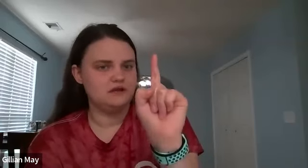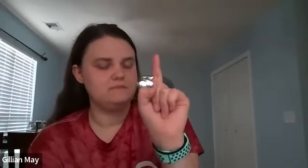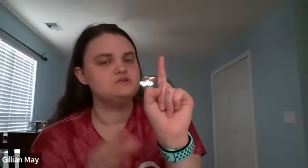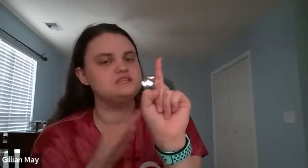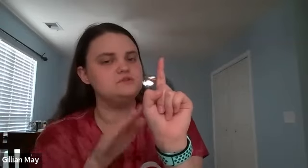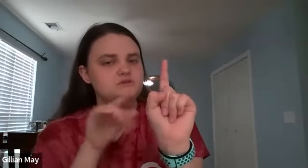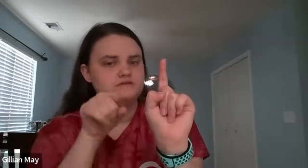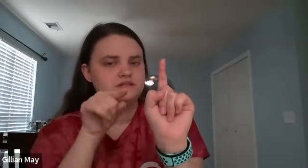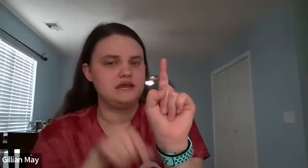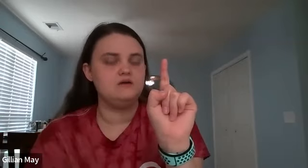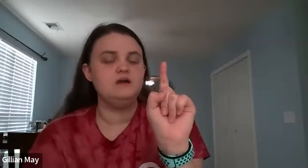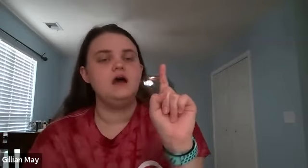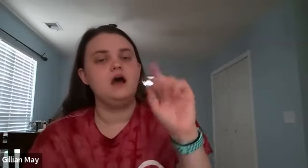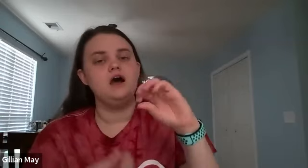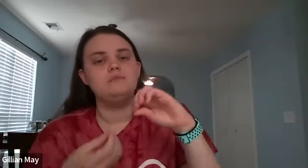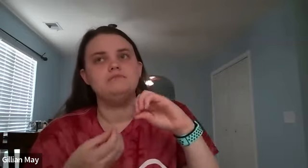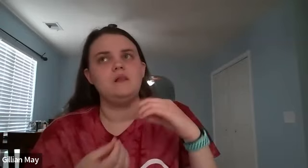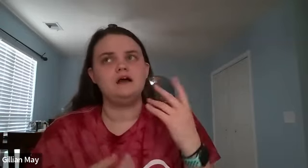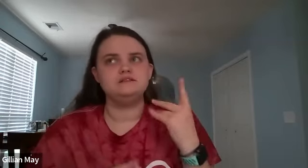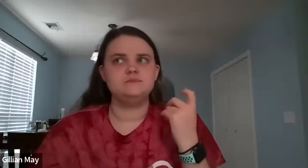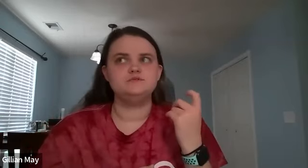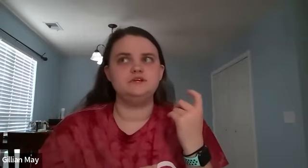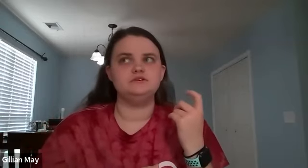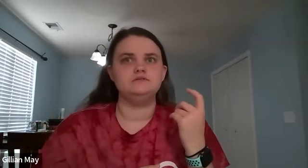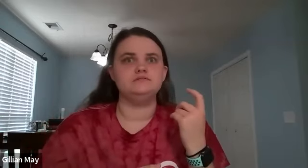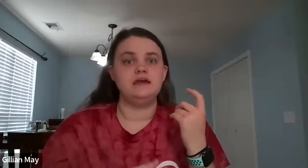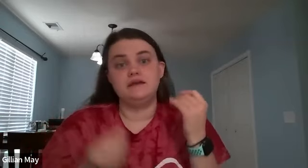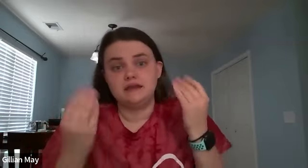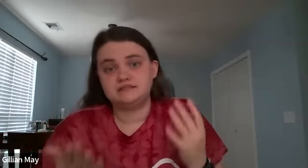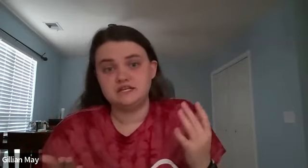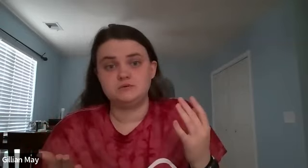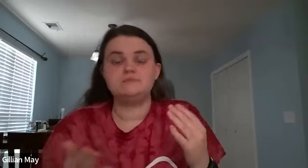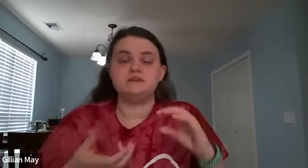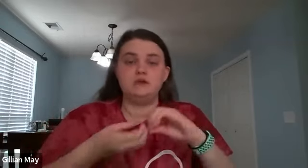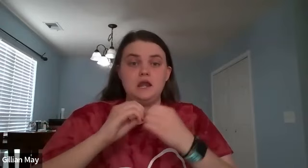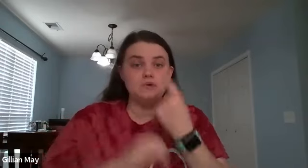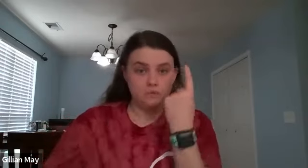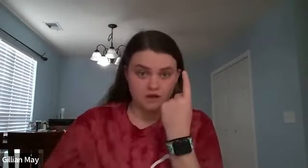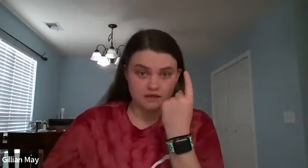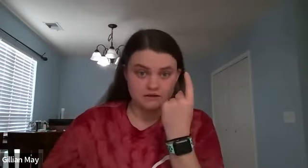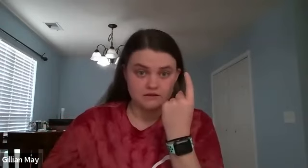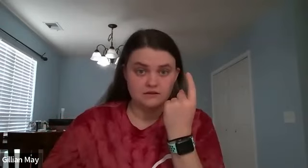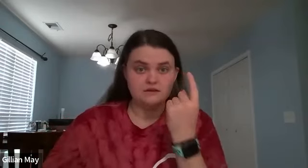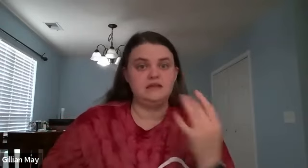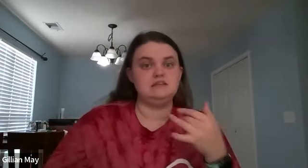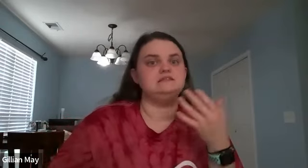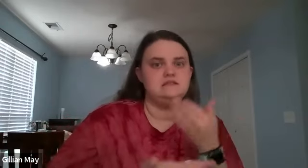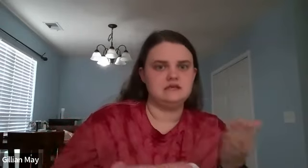way. Most of the time you do want it facing out. A lot of times when you're like, as a teacher, when I'm saying, okay, number 1 is